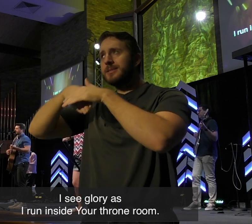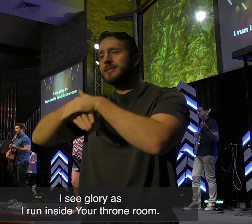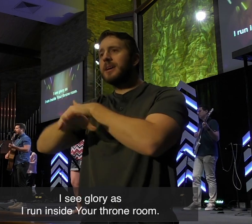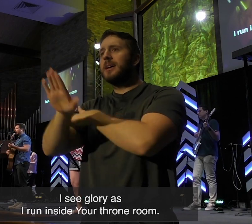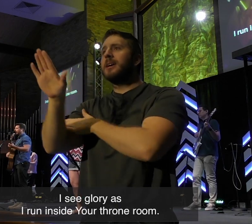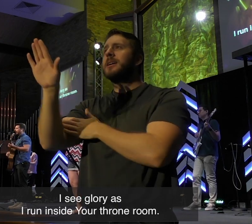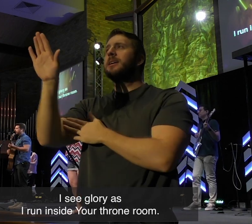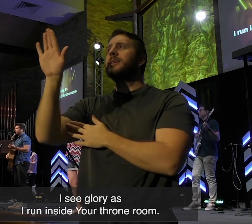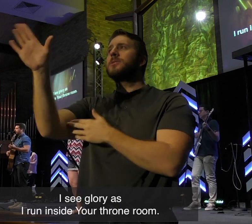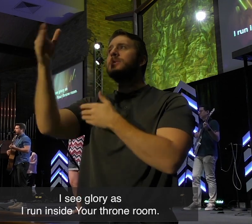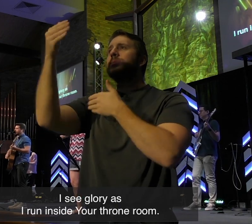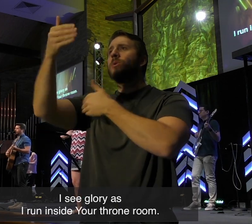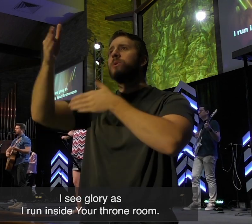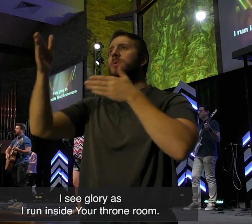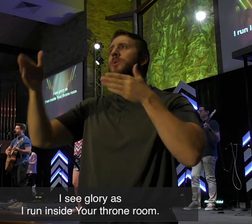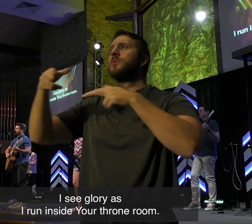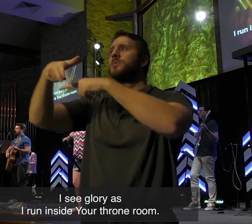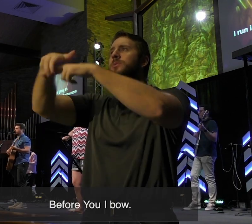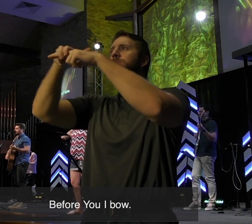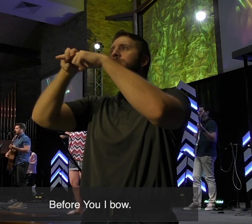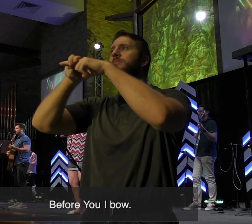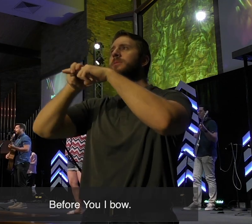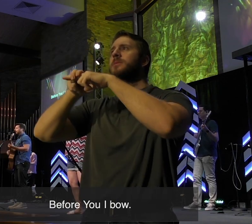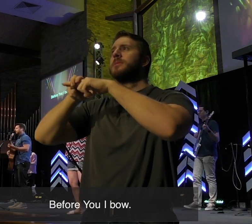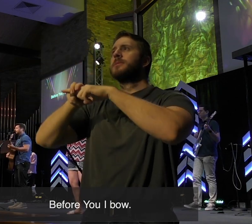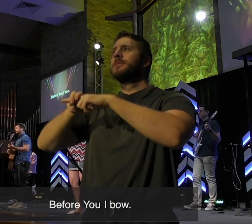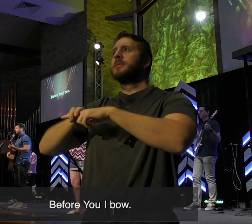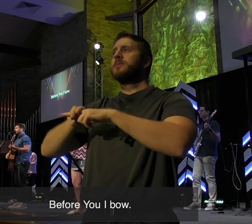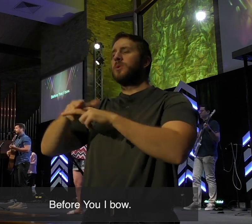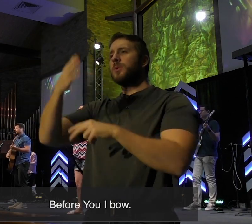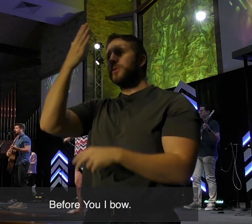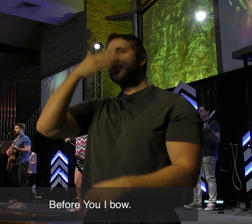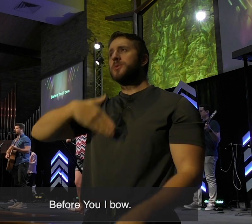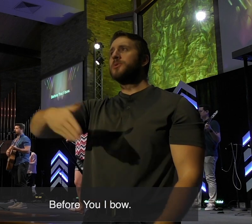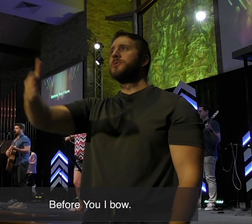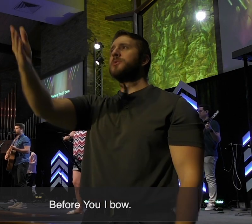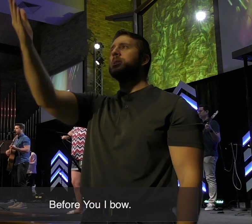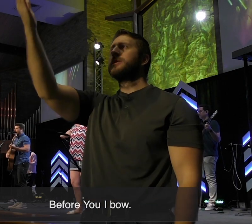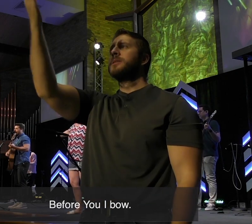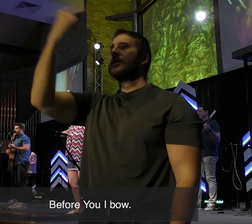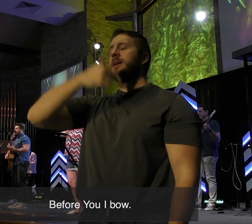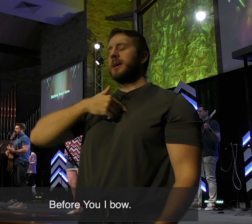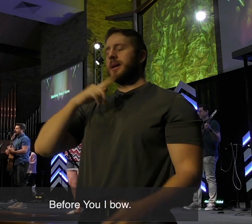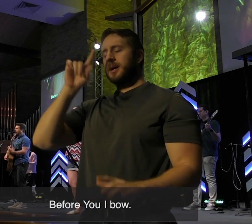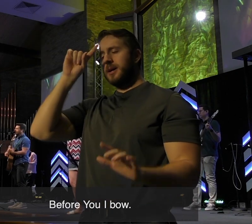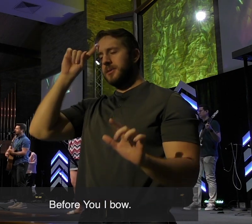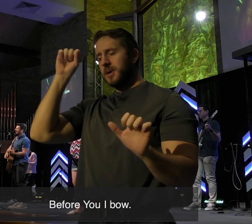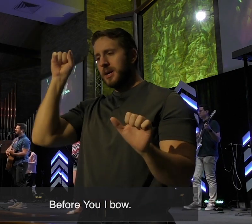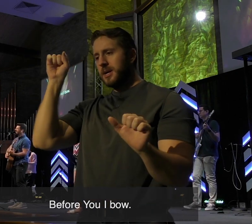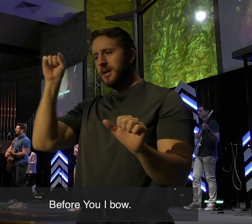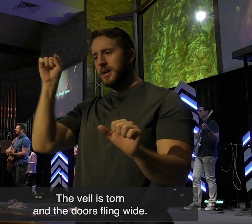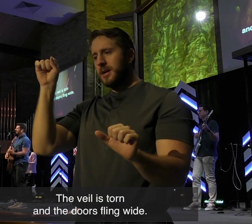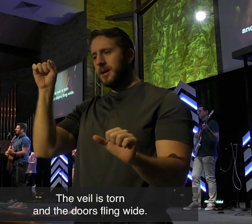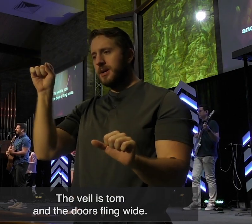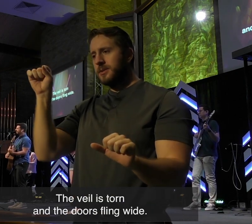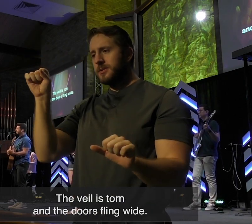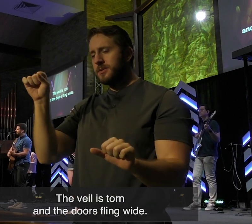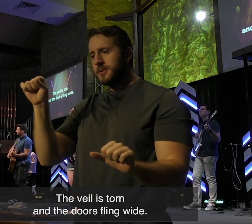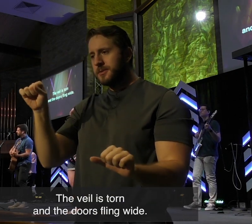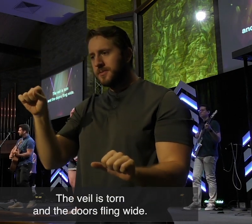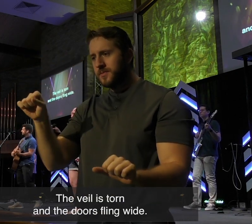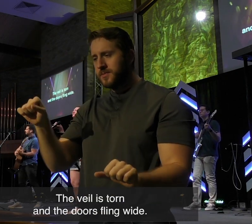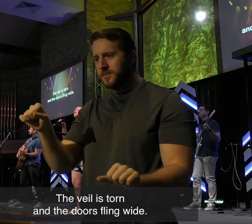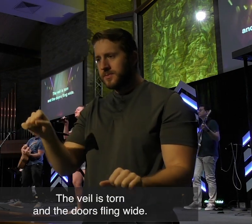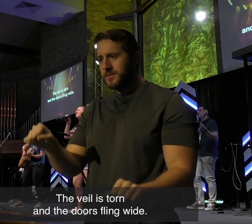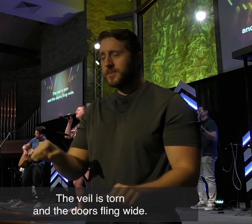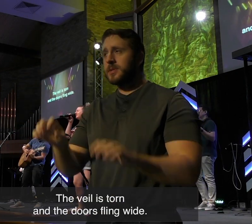run inside your throne room. Before you I